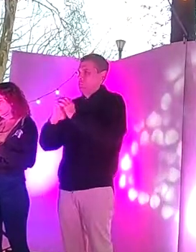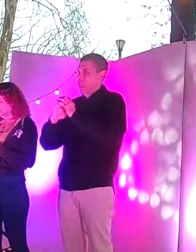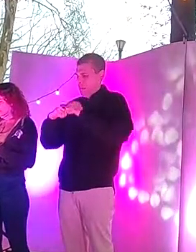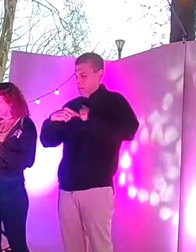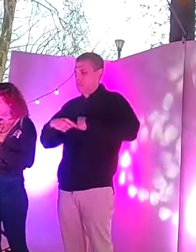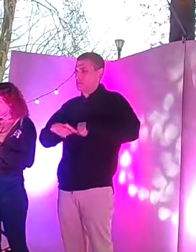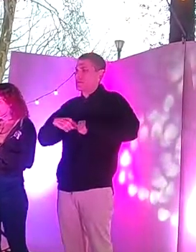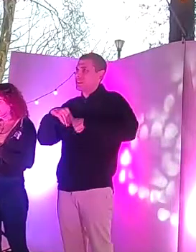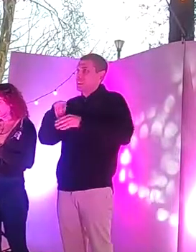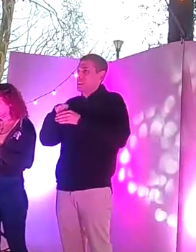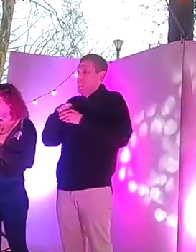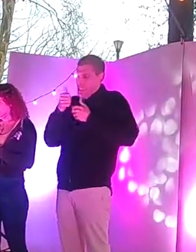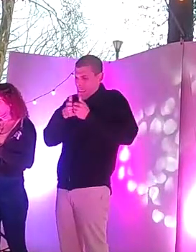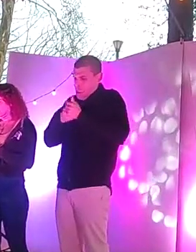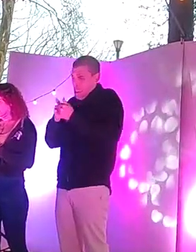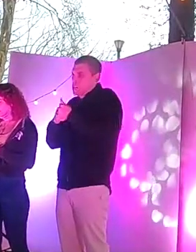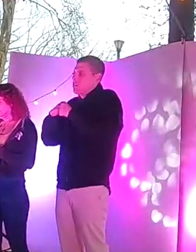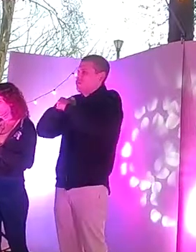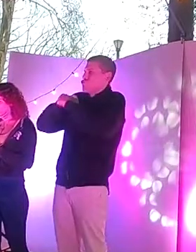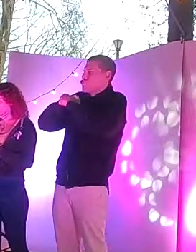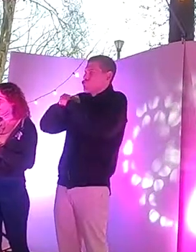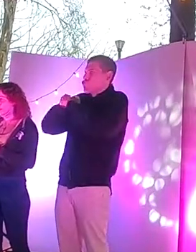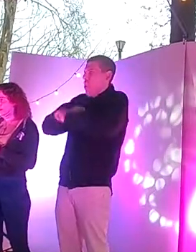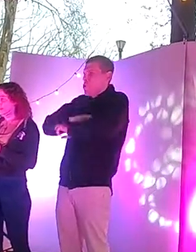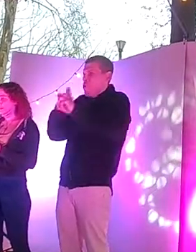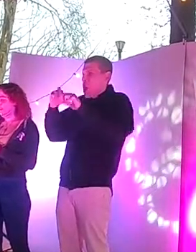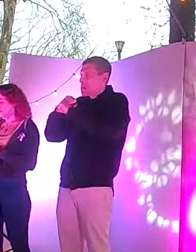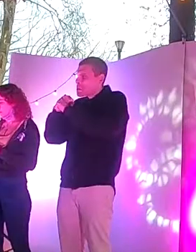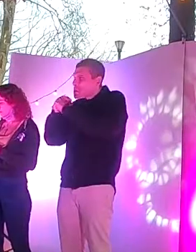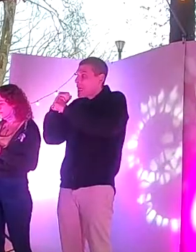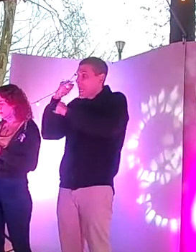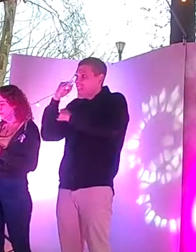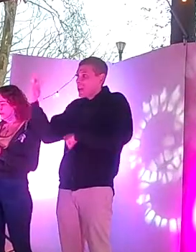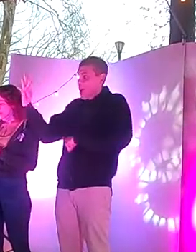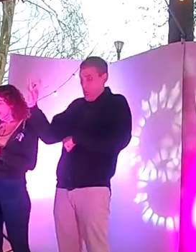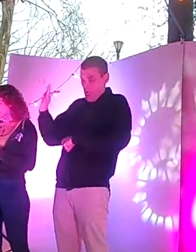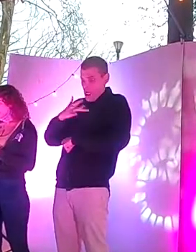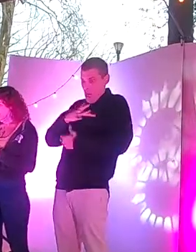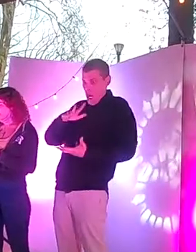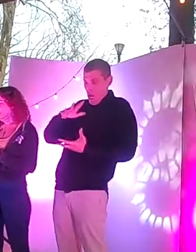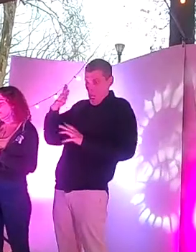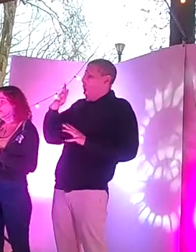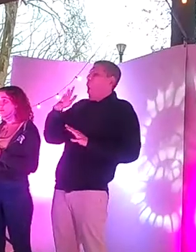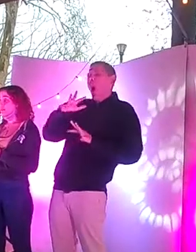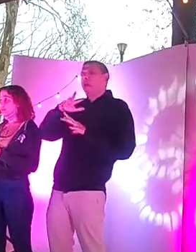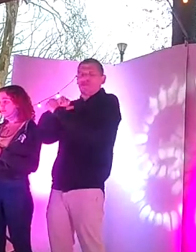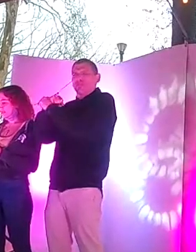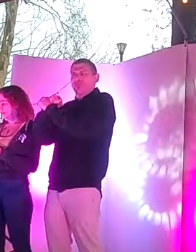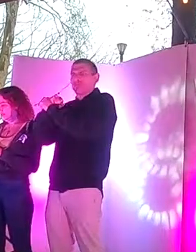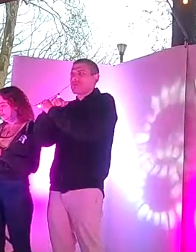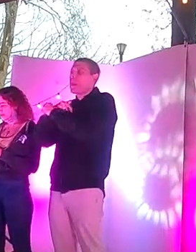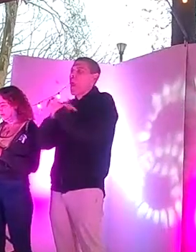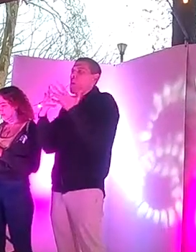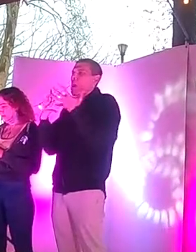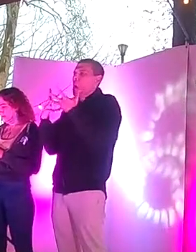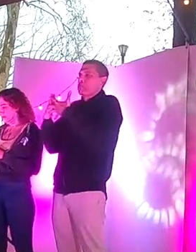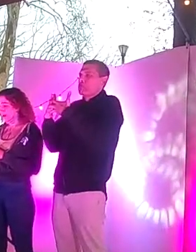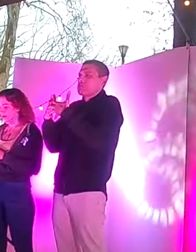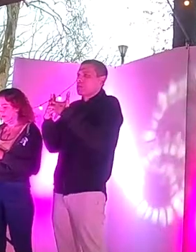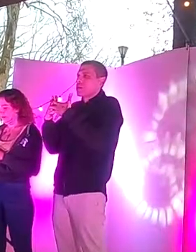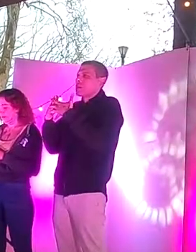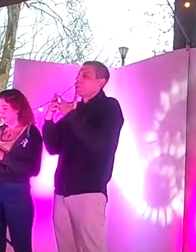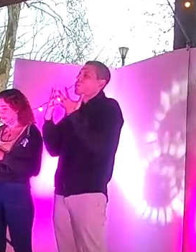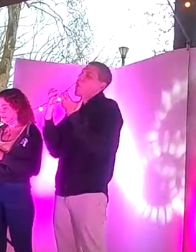like a warrior, ready to battle the way life placed its hands on my soul. It makes me want to give an endless connection,